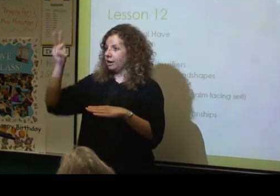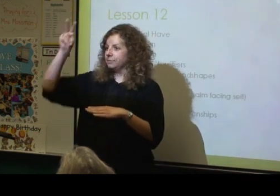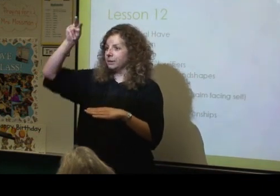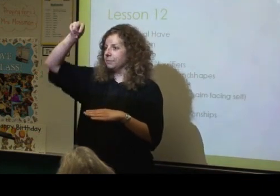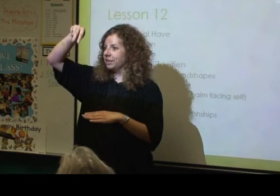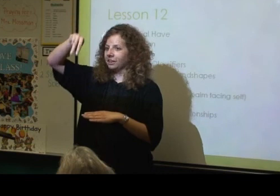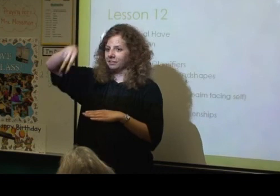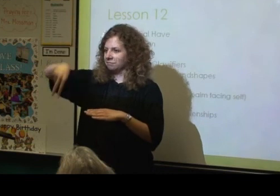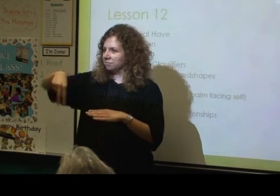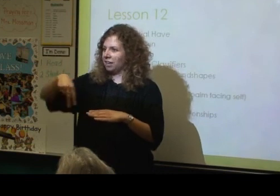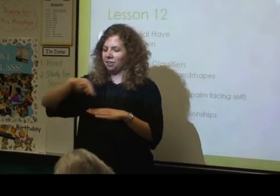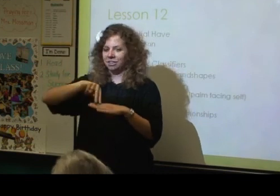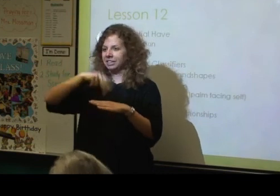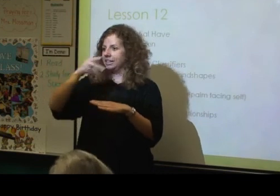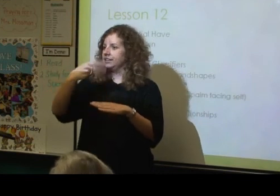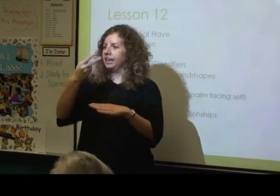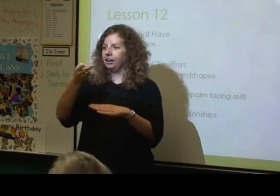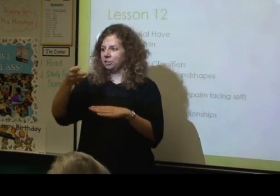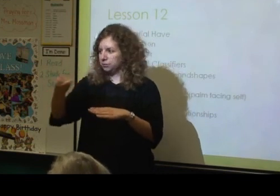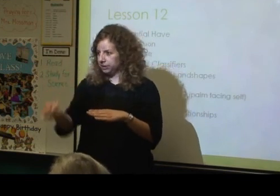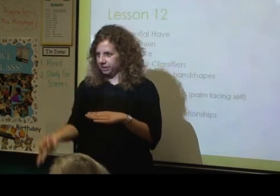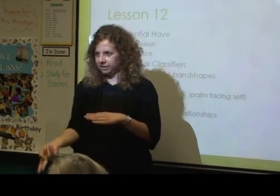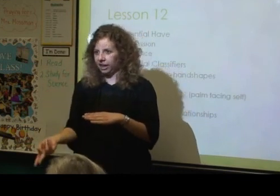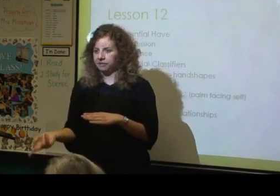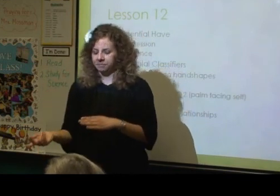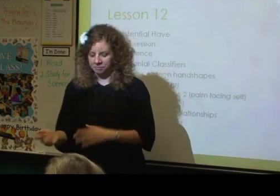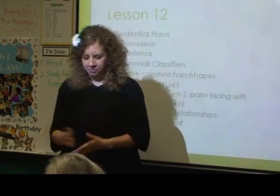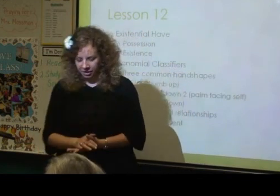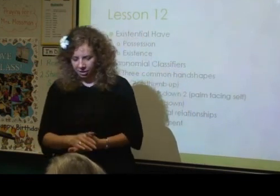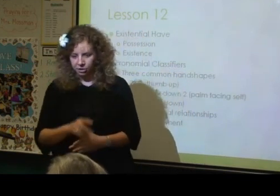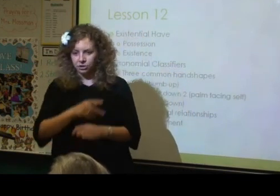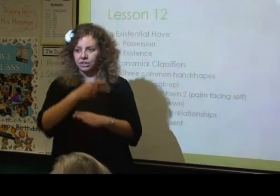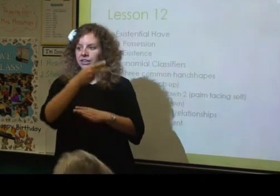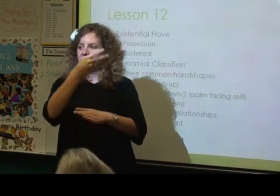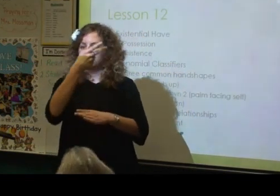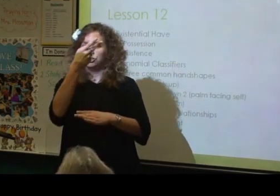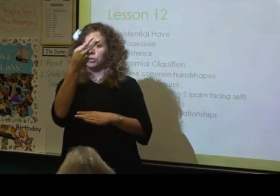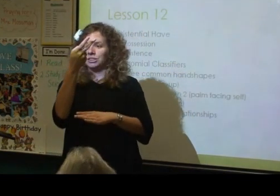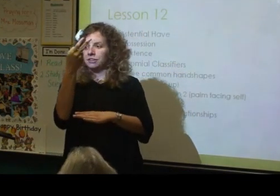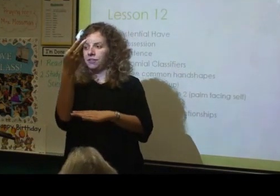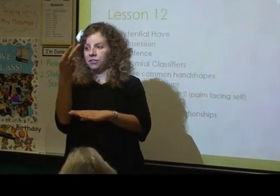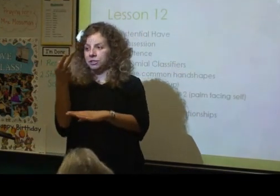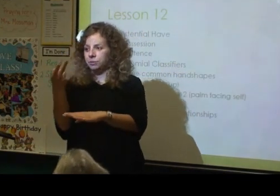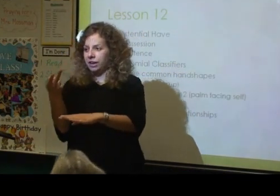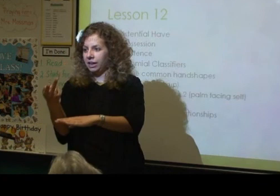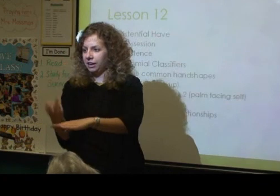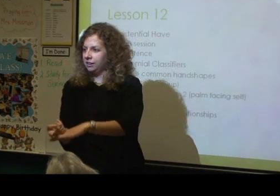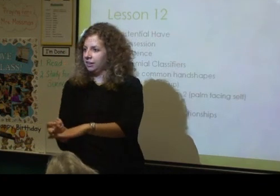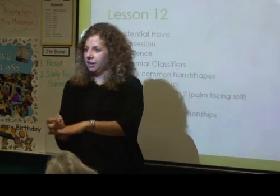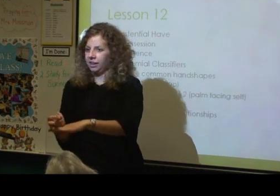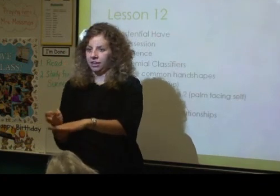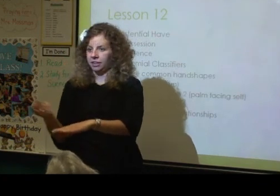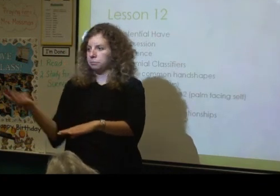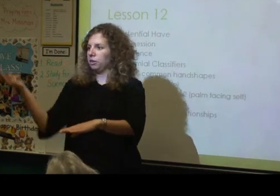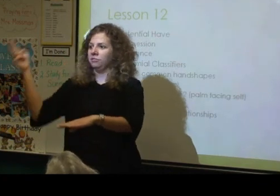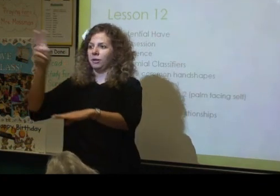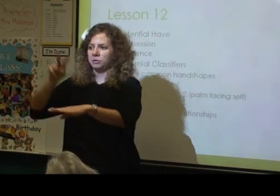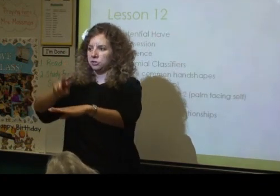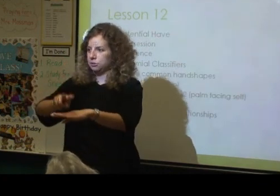describe something, how they did it in the air or something like that. Okay, or you could show that they fell this way and like belly flopped into the